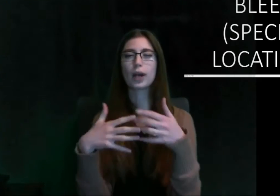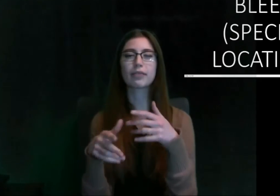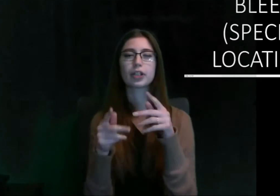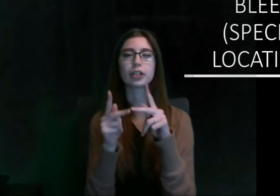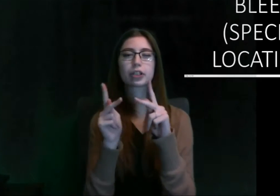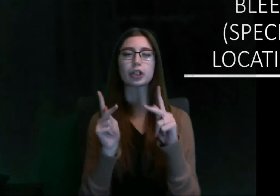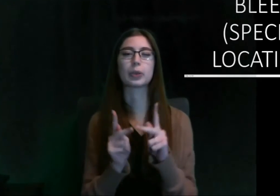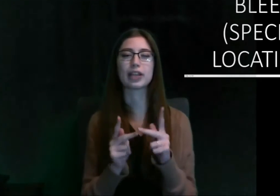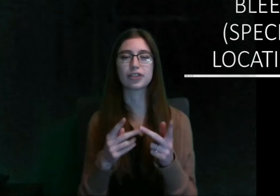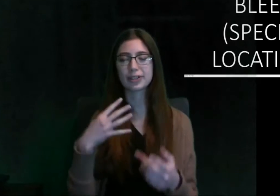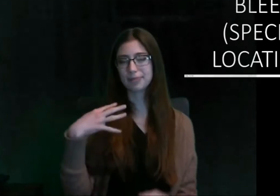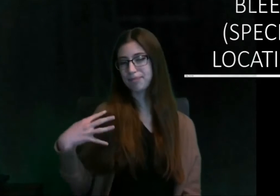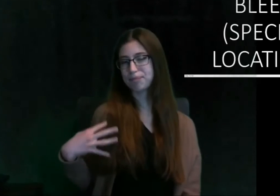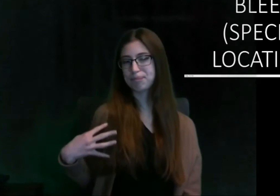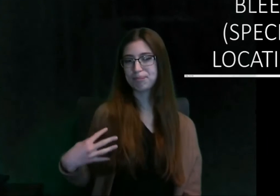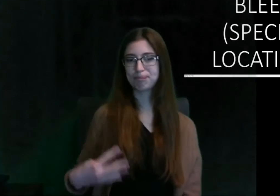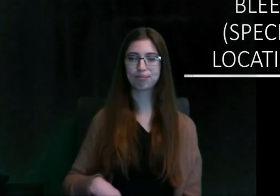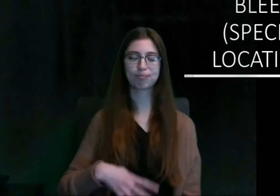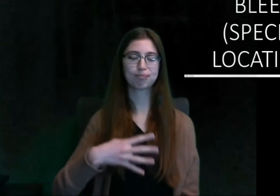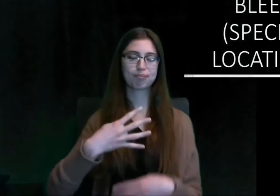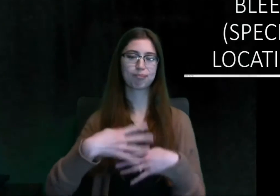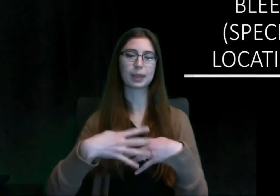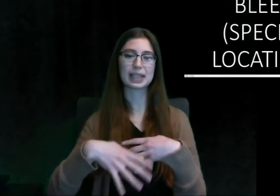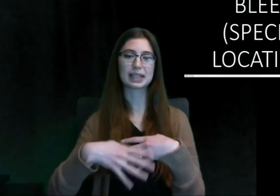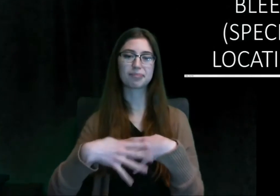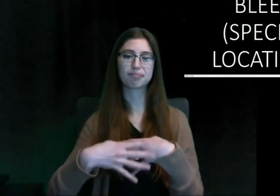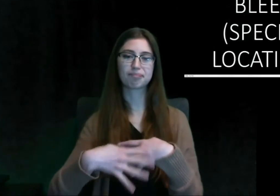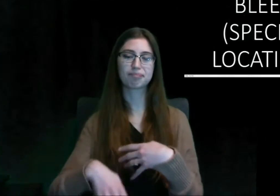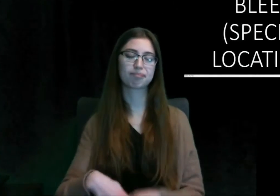whatever location, bleeding.